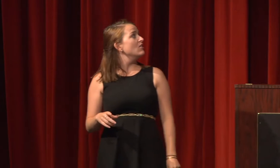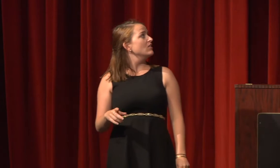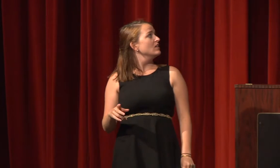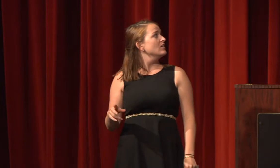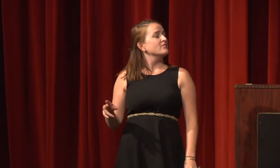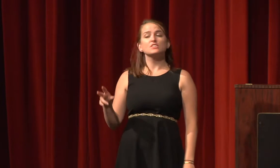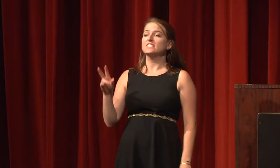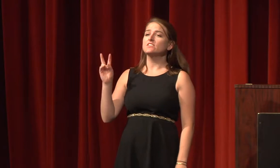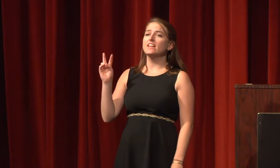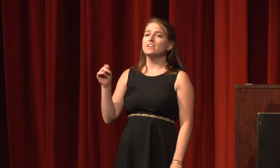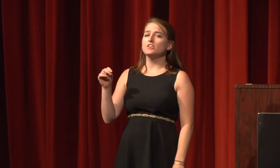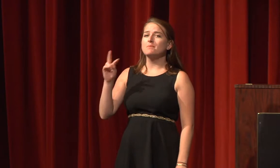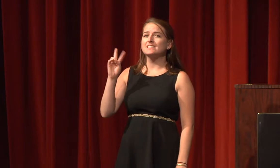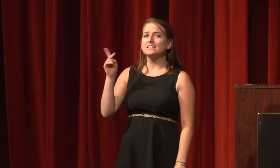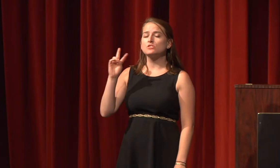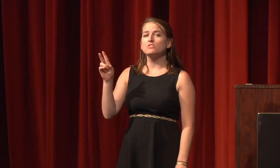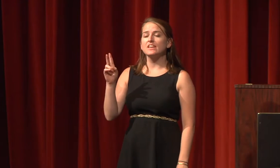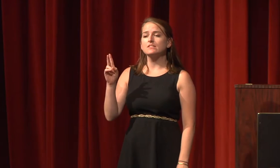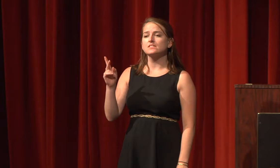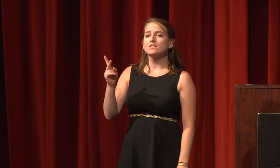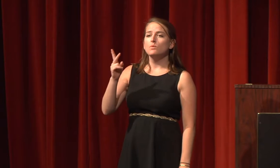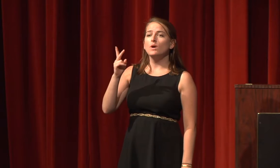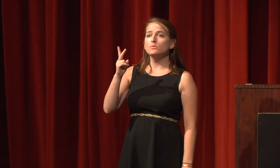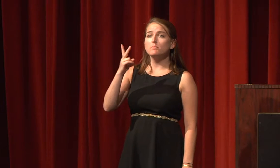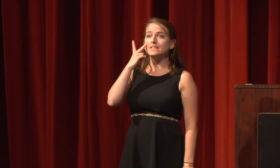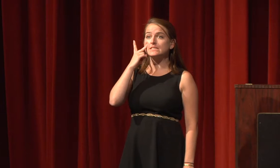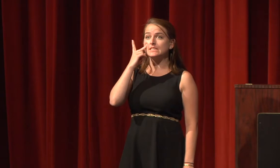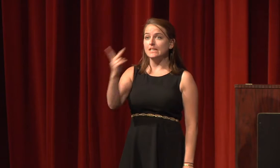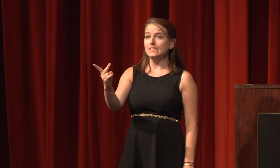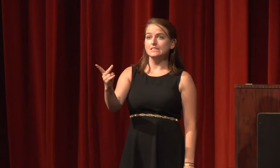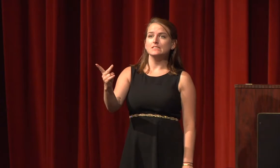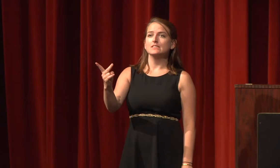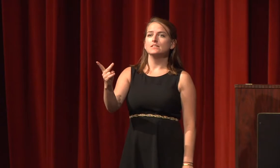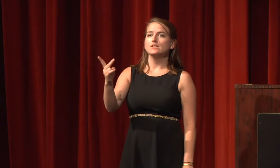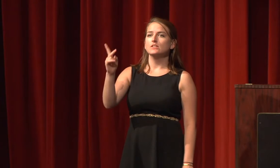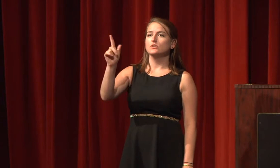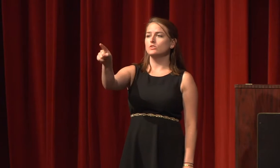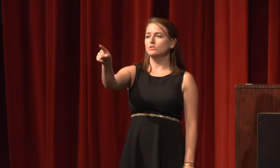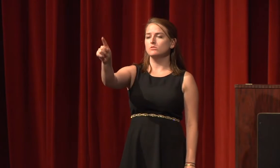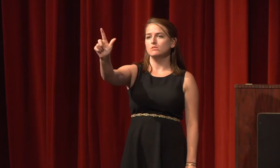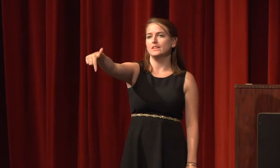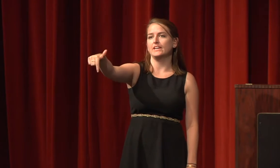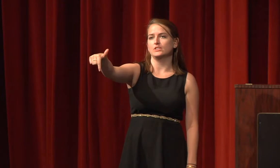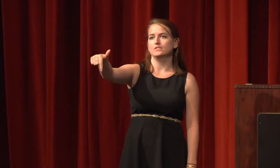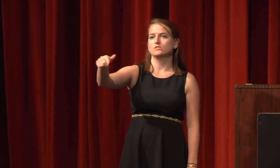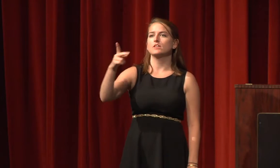So, for see you later, you might see two things. One will be see you later. So that'll